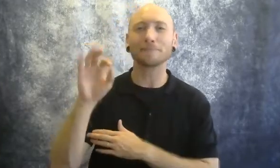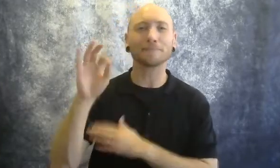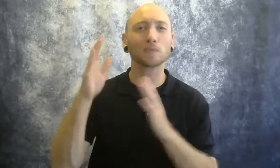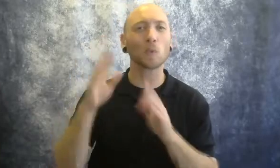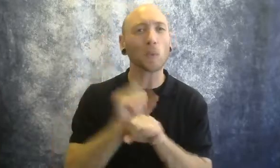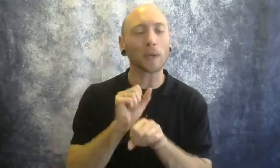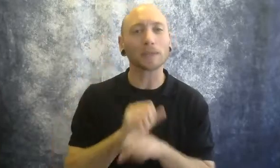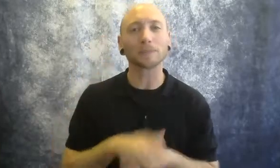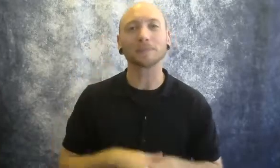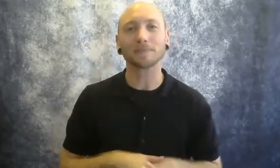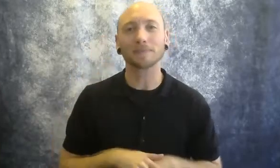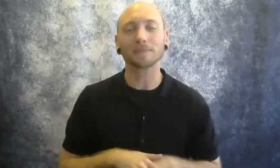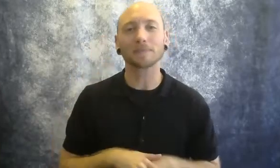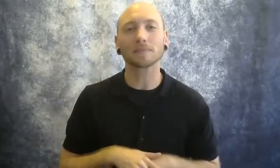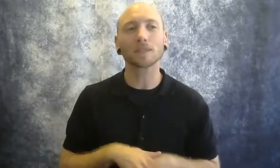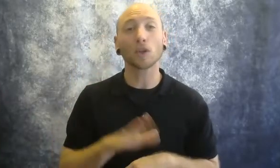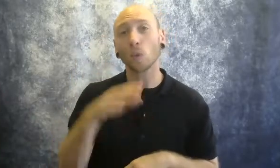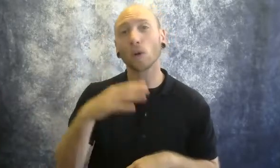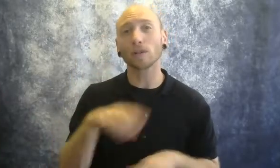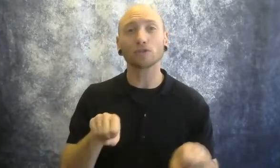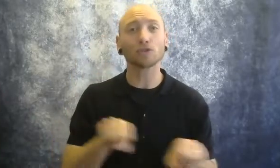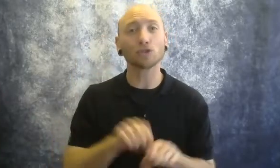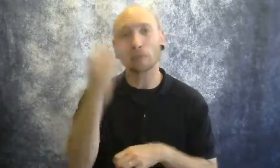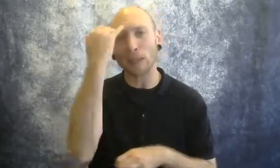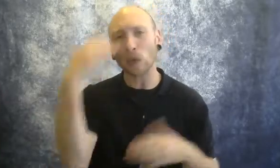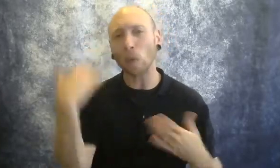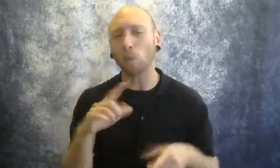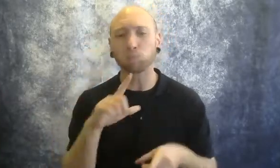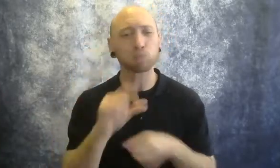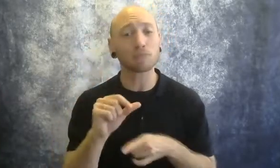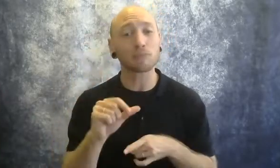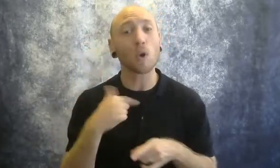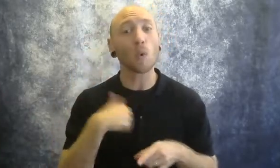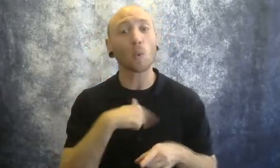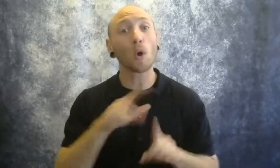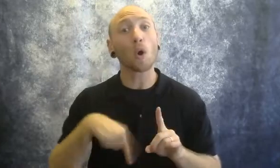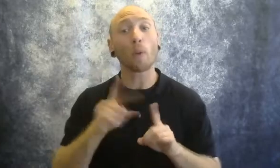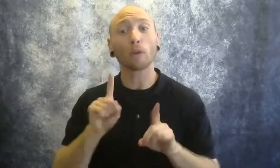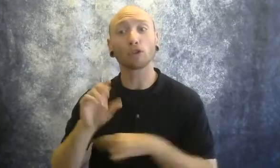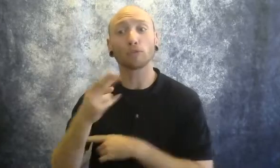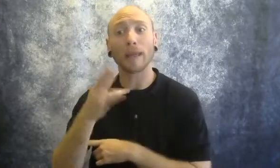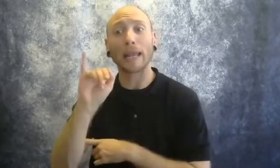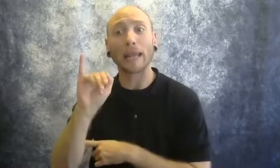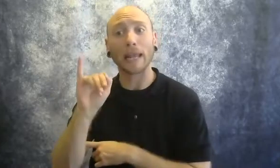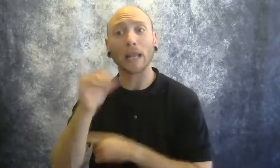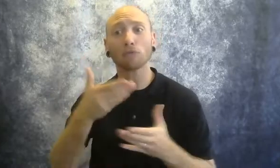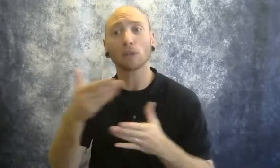shoe idea caught fire. We took 100 pair to impoverished kids in Haiti